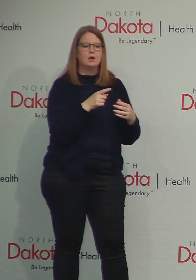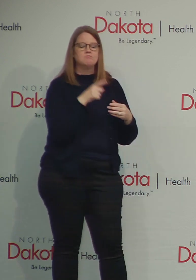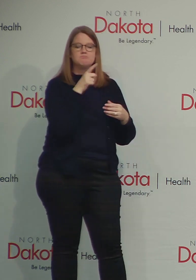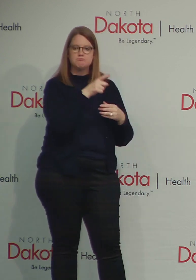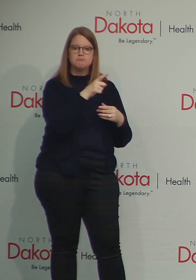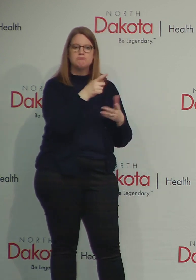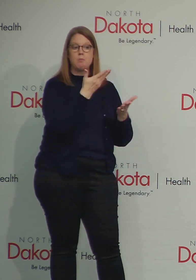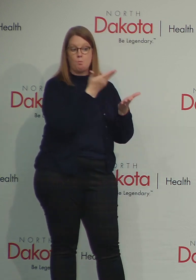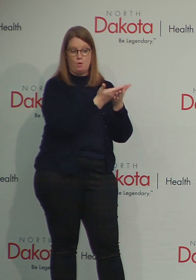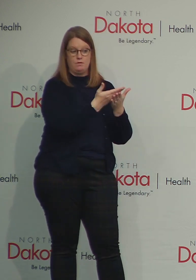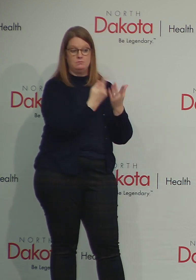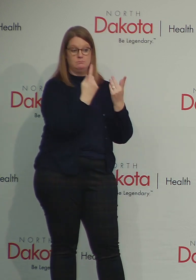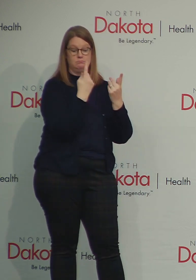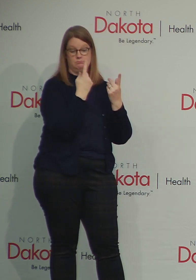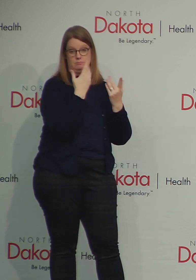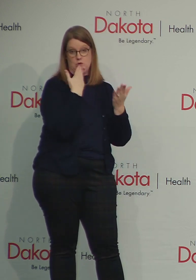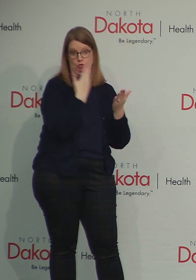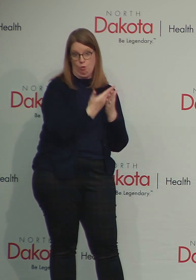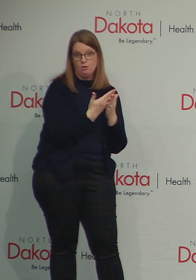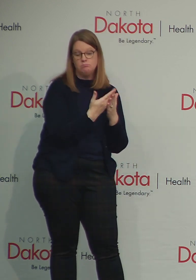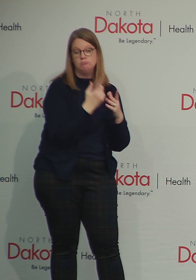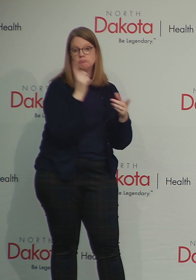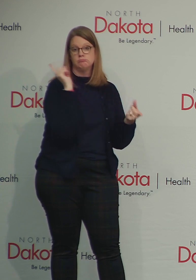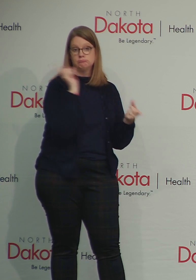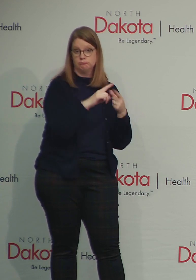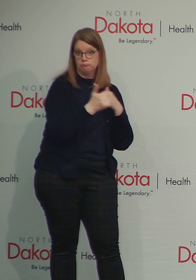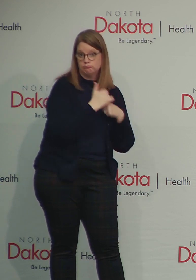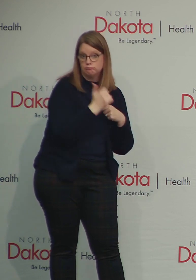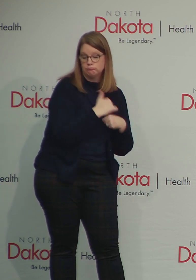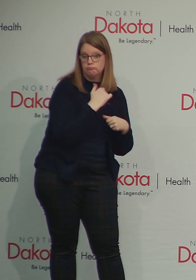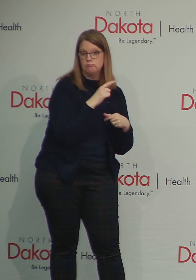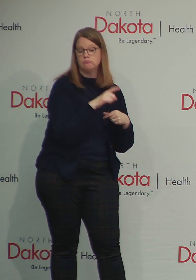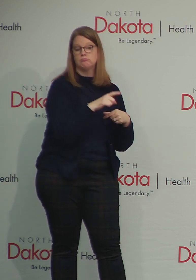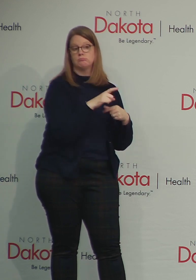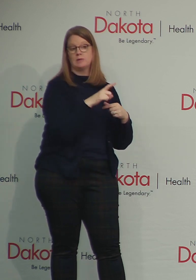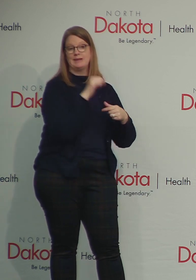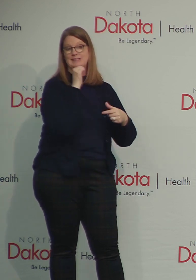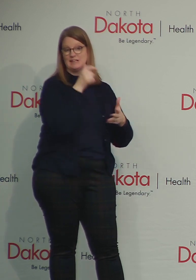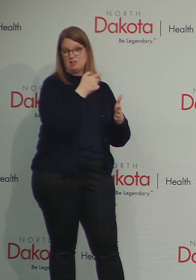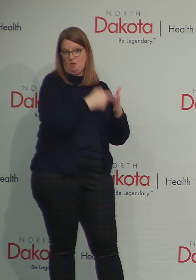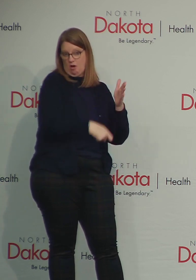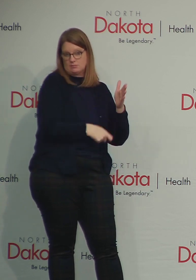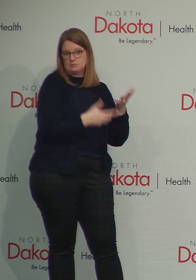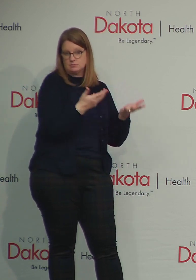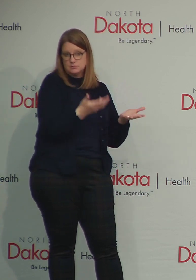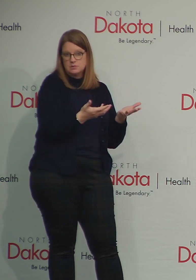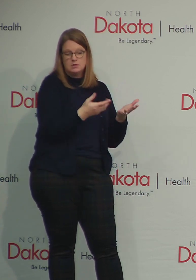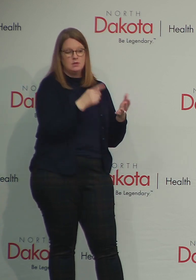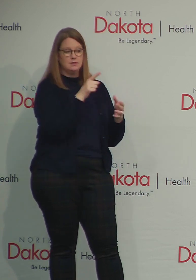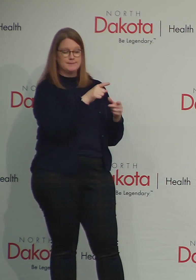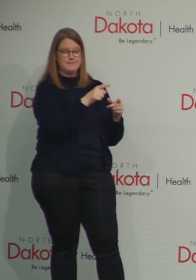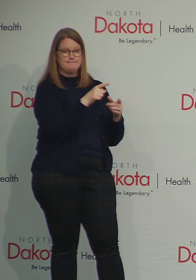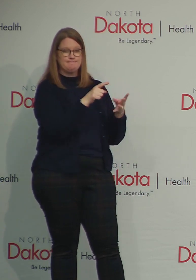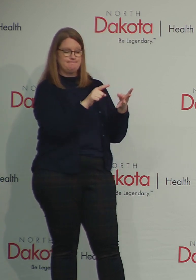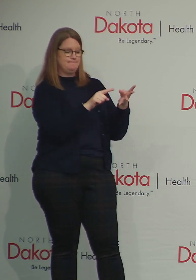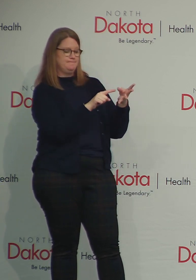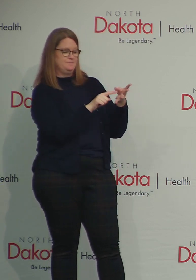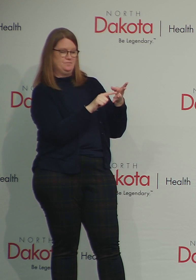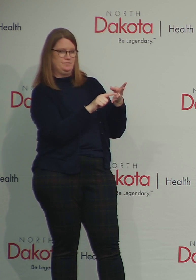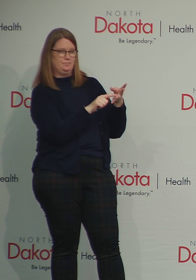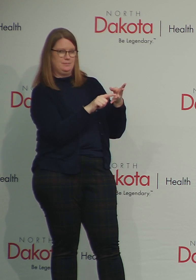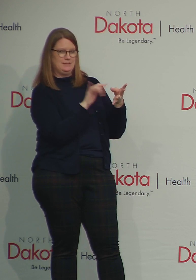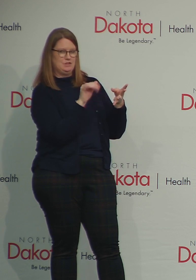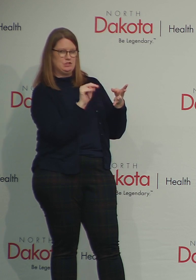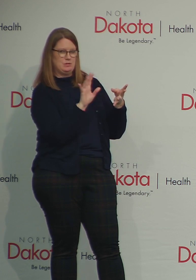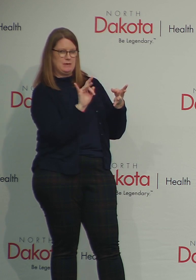an effective mitigation tool with the least cost to our economy. And so that's the one that we, at least